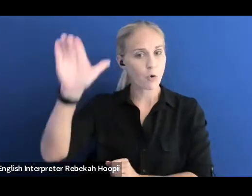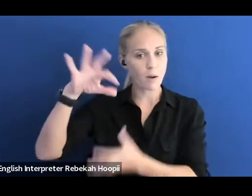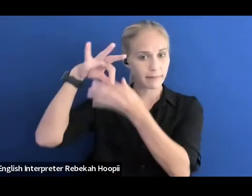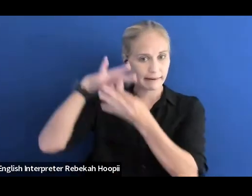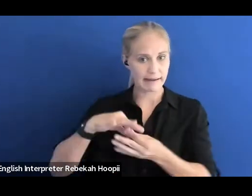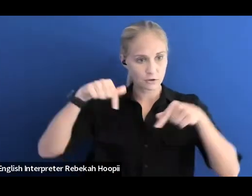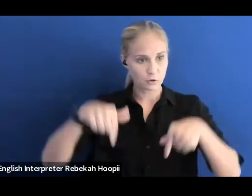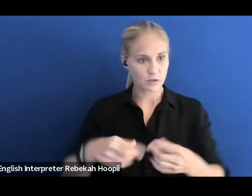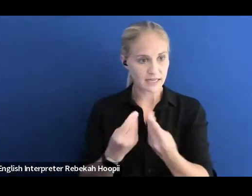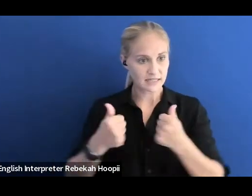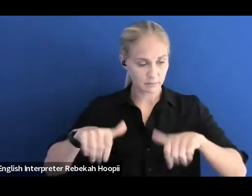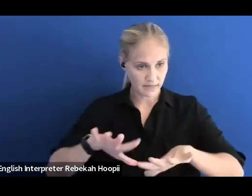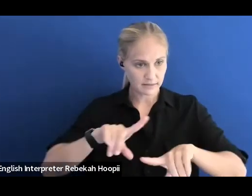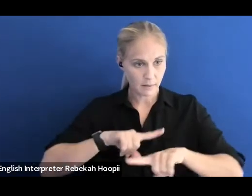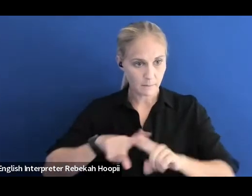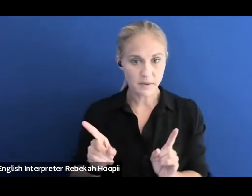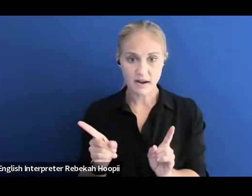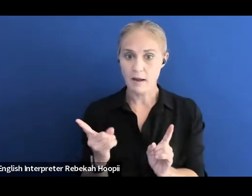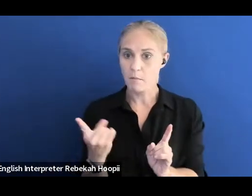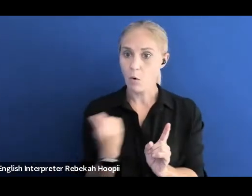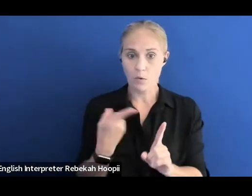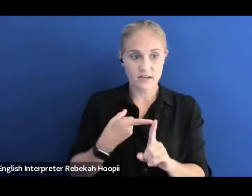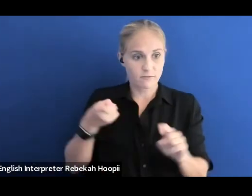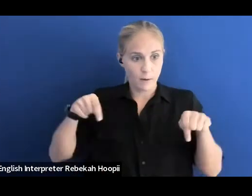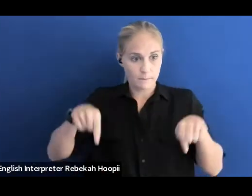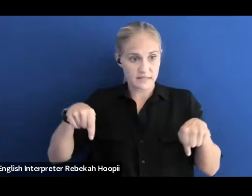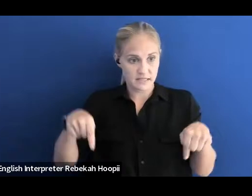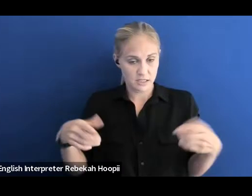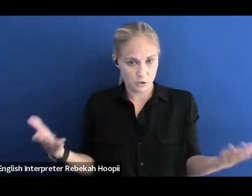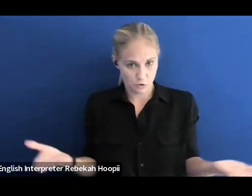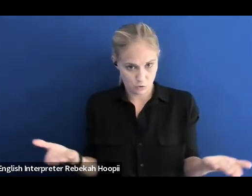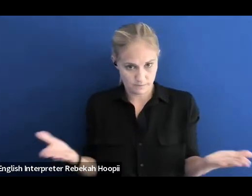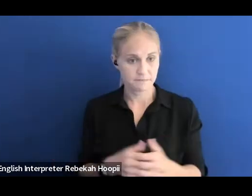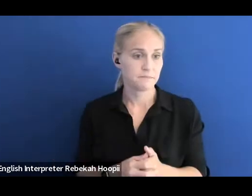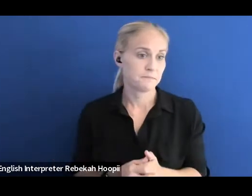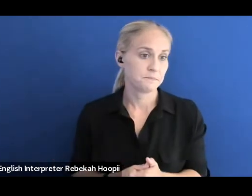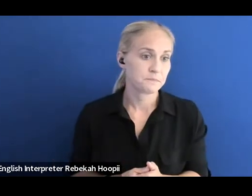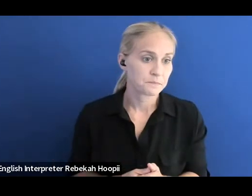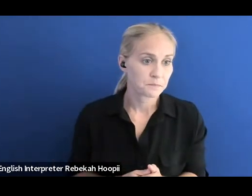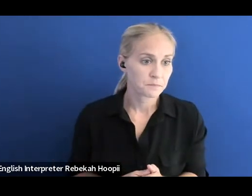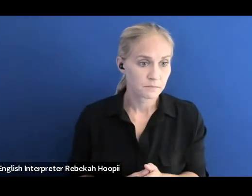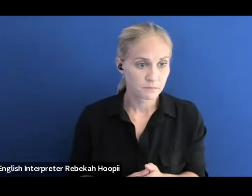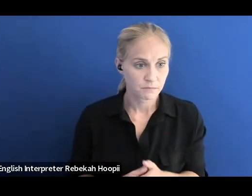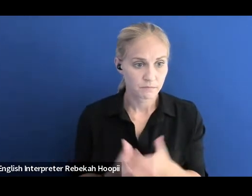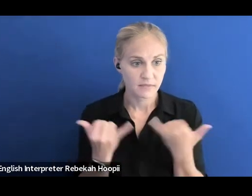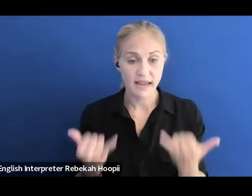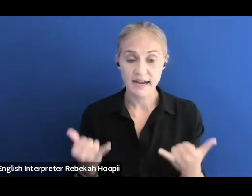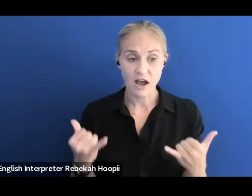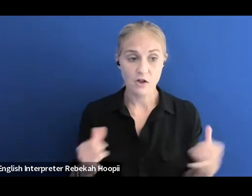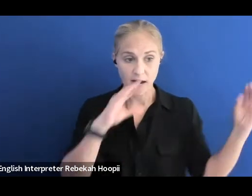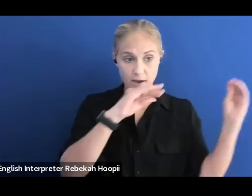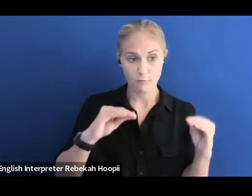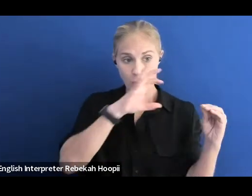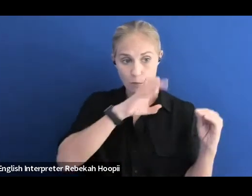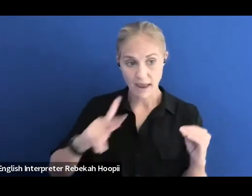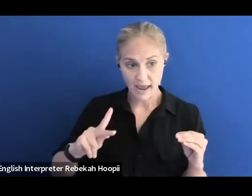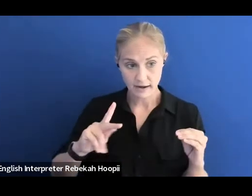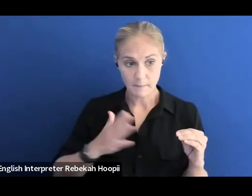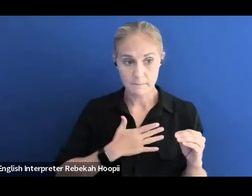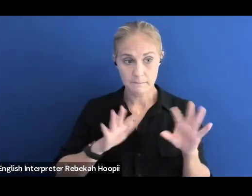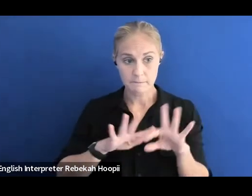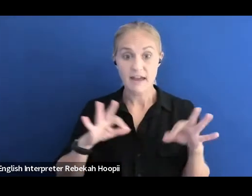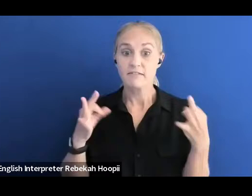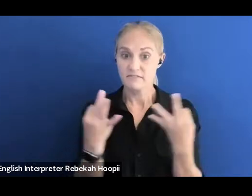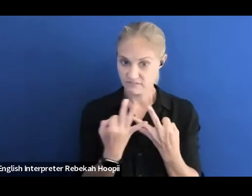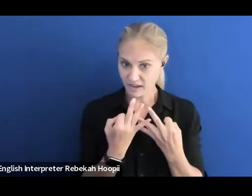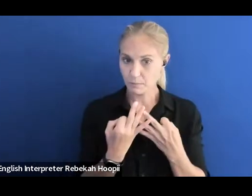and has always been from here, Moko Kiawe. And now that I am back, my family will continue to be from